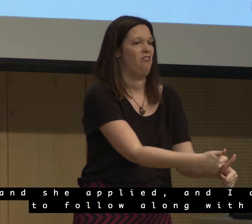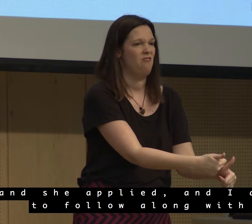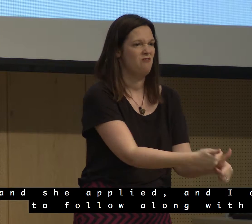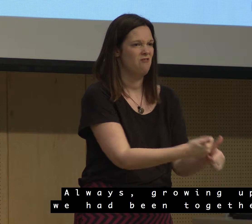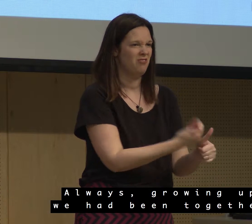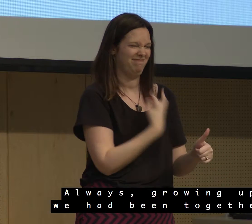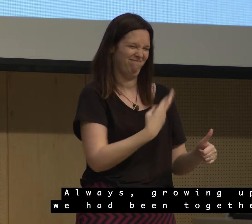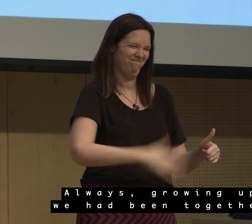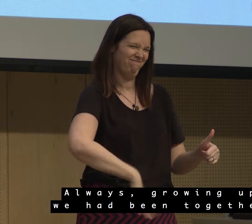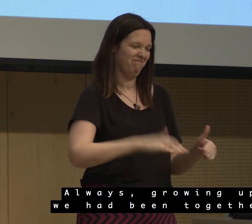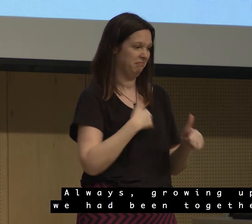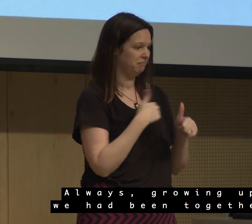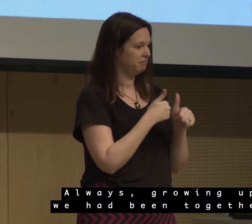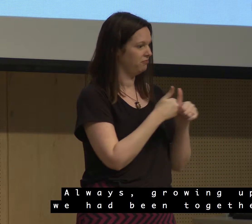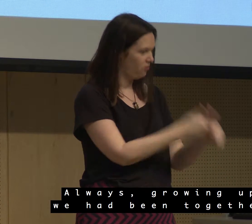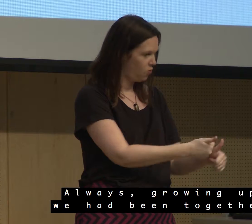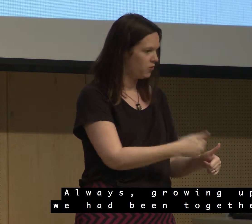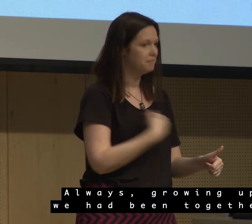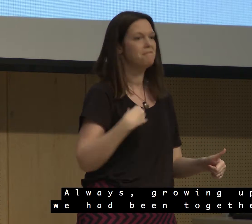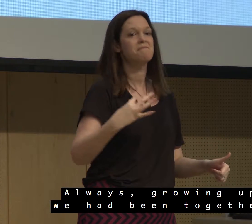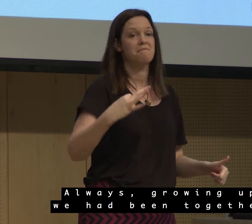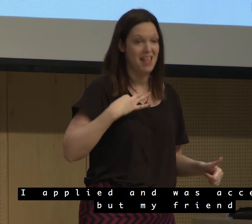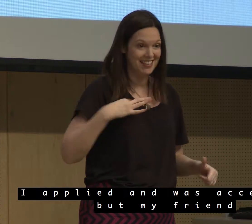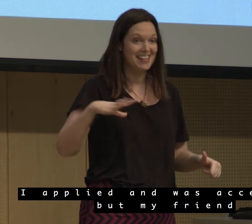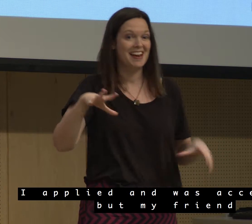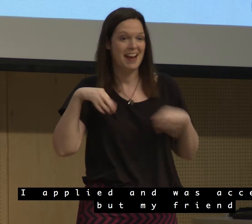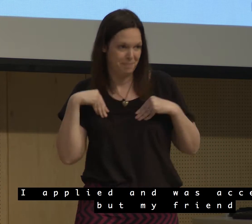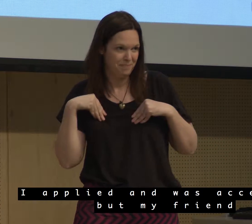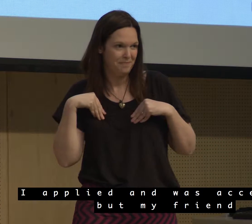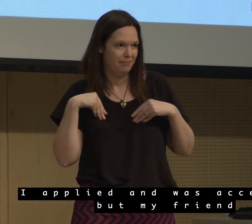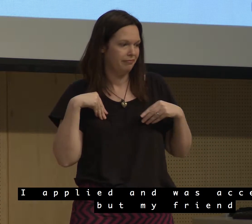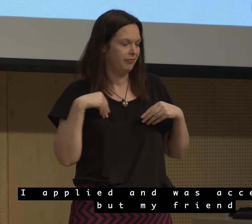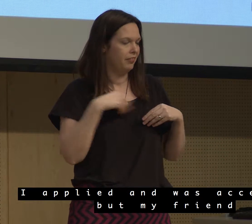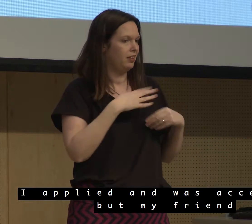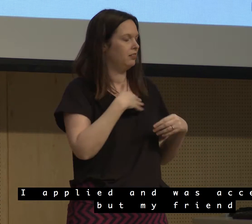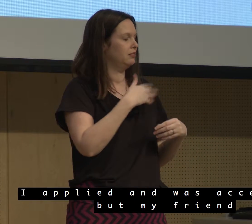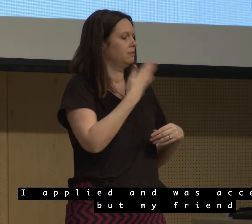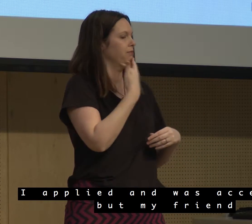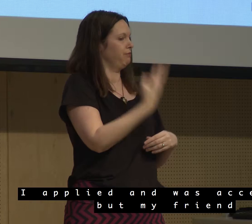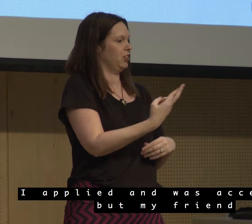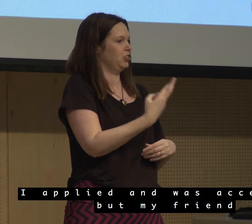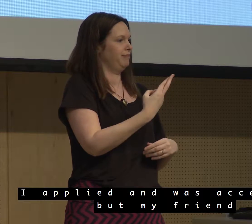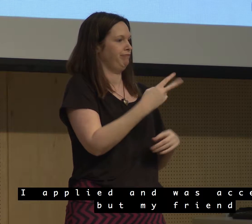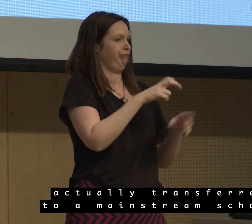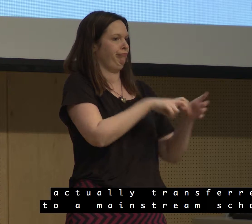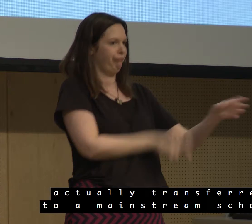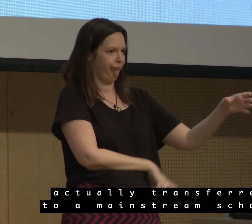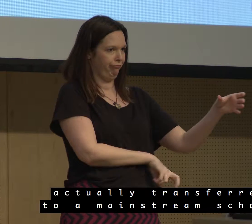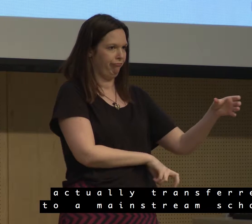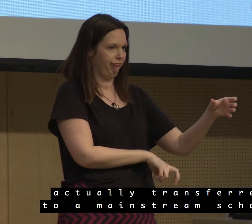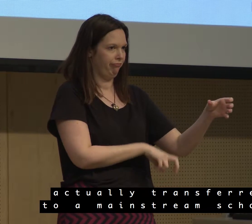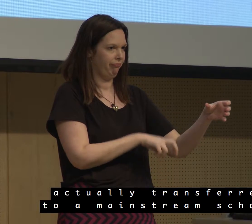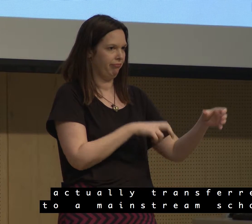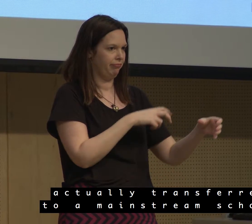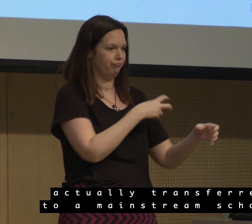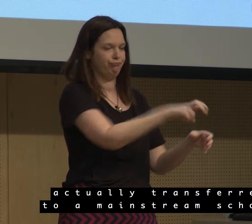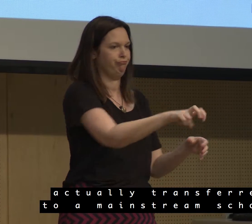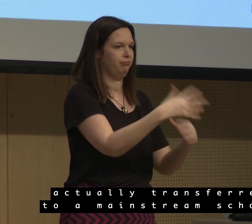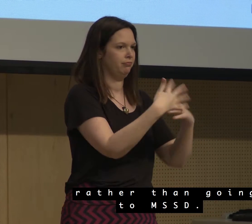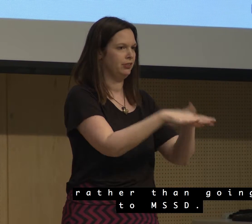her. Always growing up, we had been together. I applied and was accepted, but my friend actually transferred to a mainstream